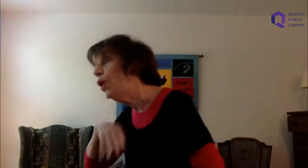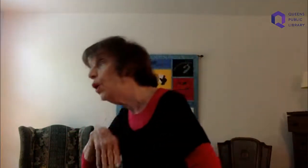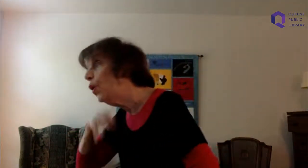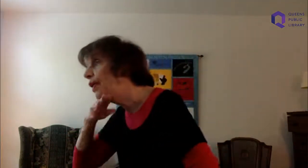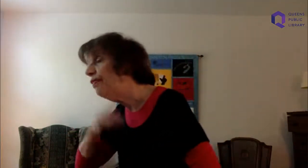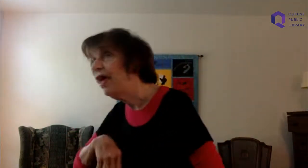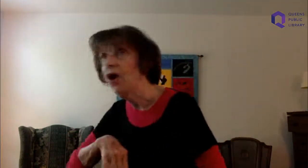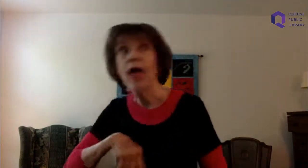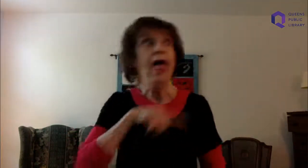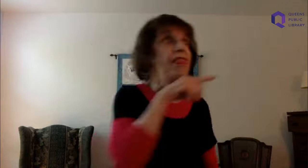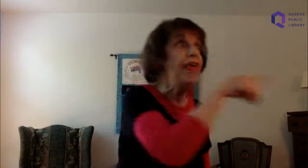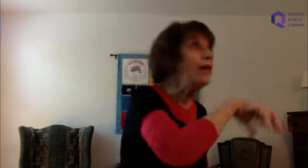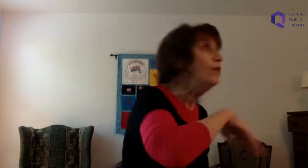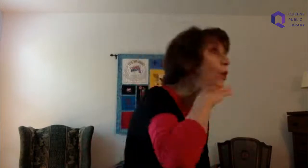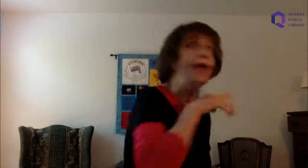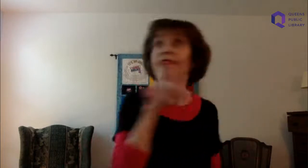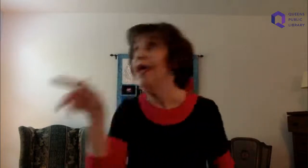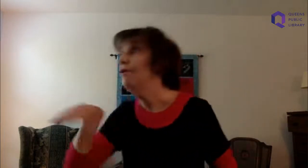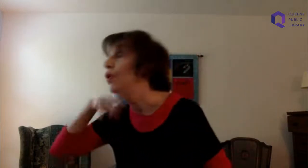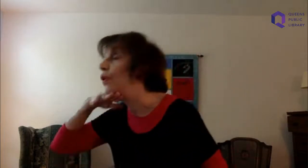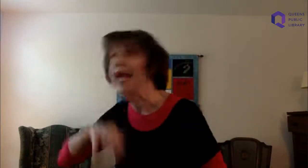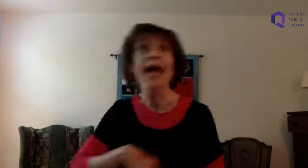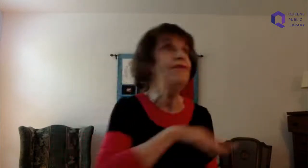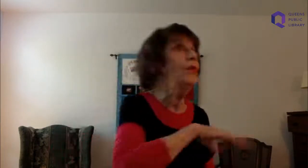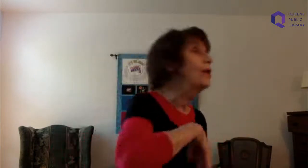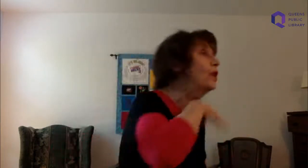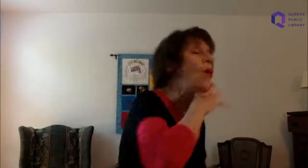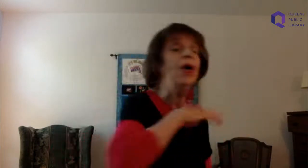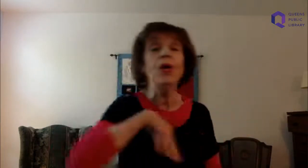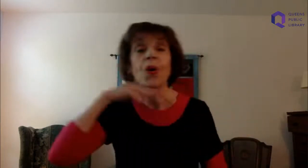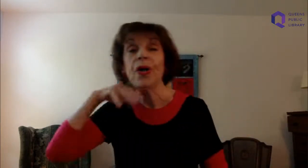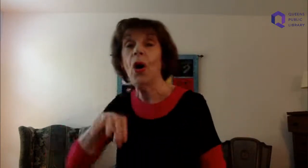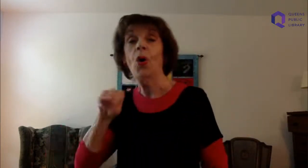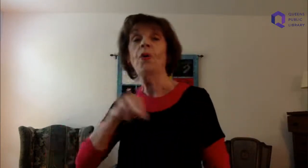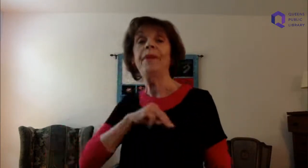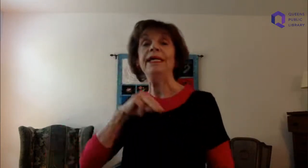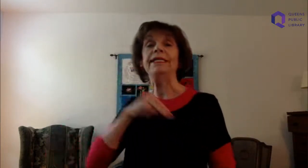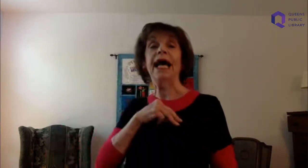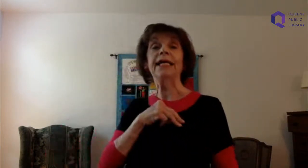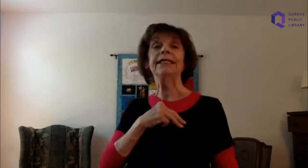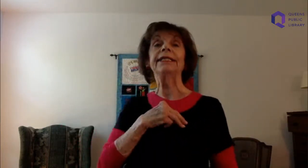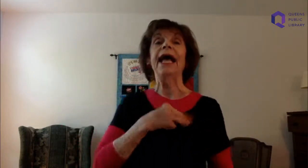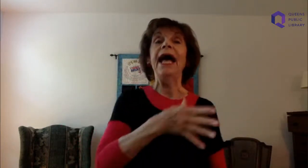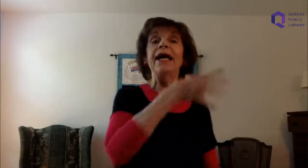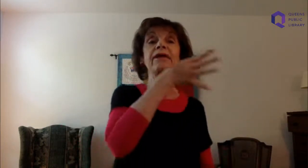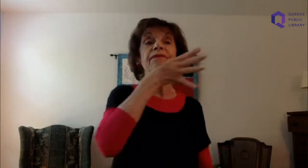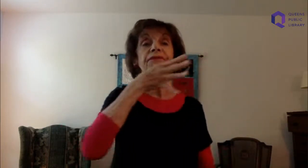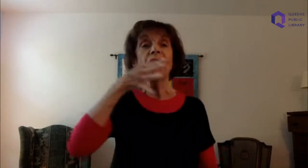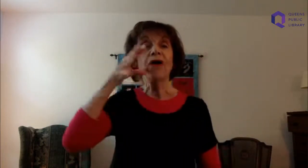oink, oink there. There an oink, everywhere an oink, oink. Old McDonald had a